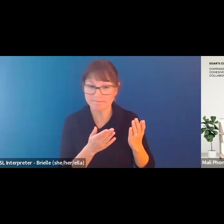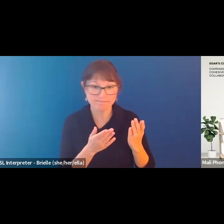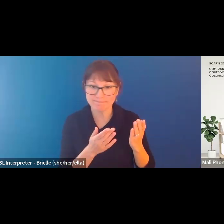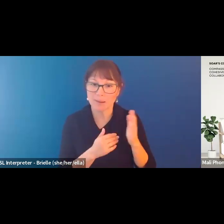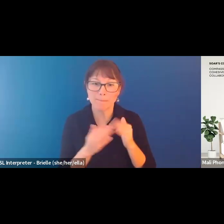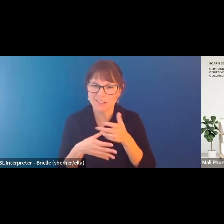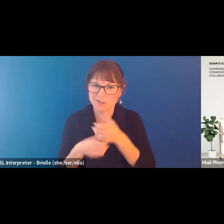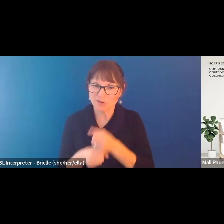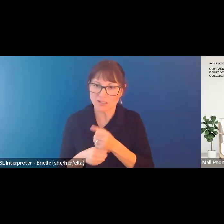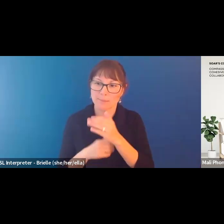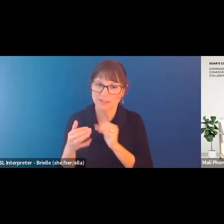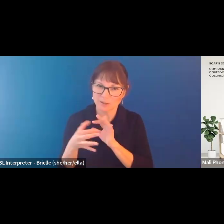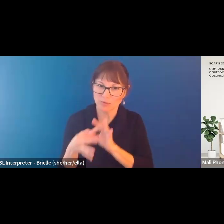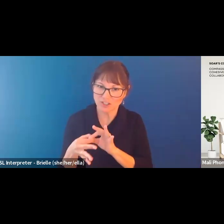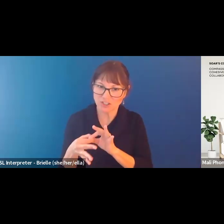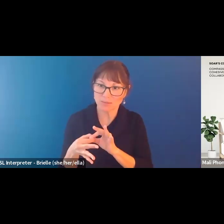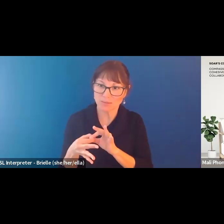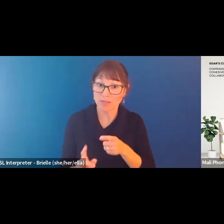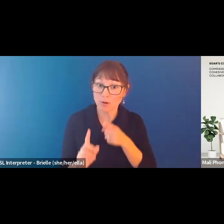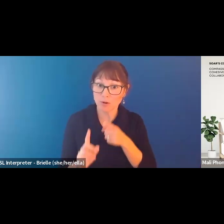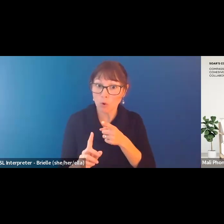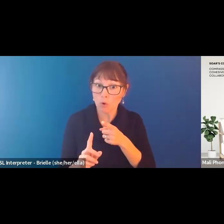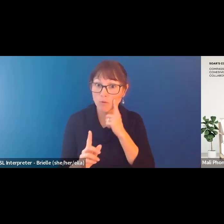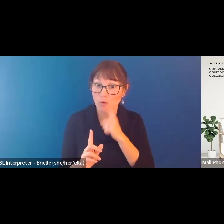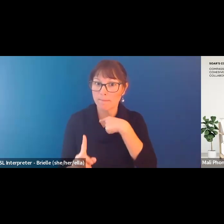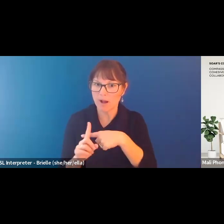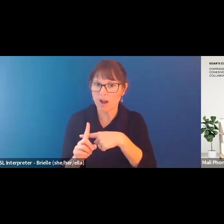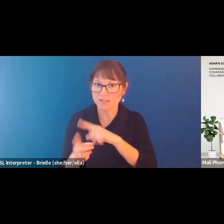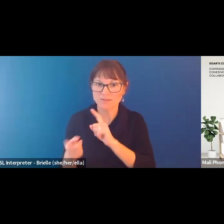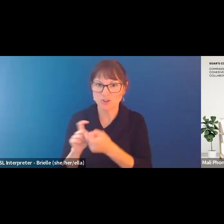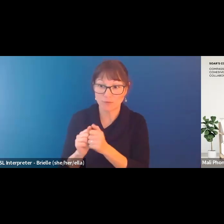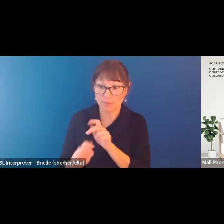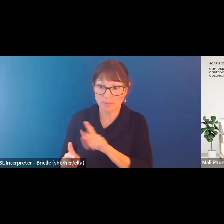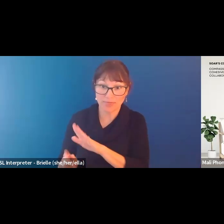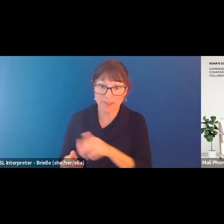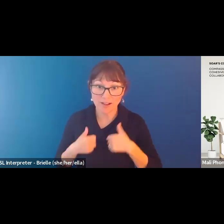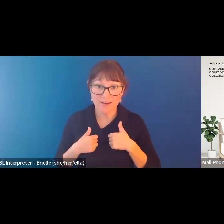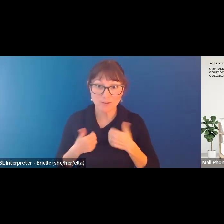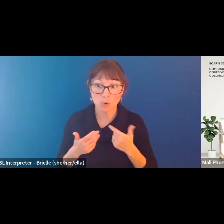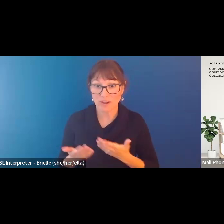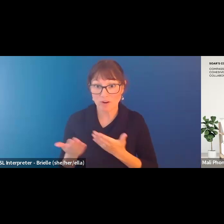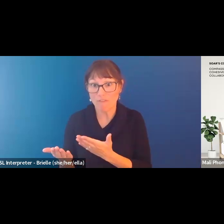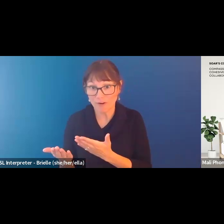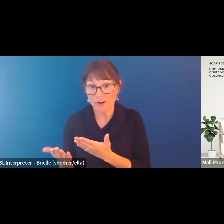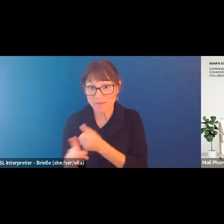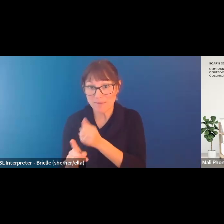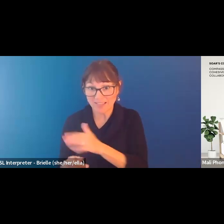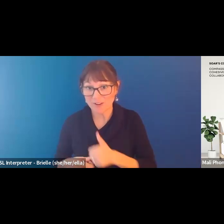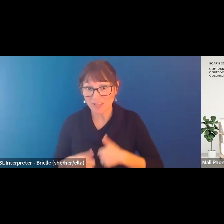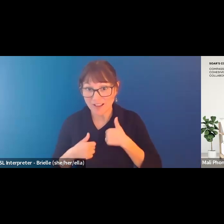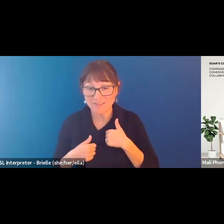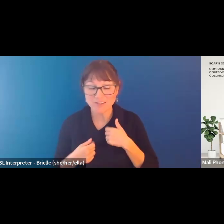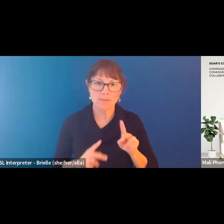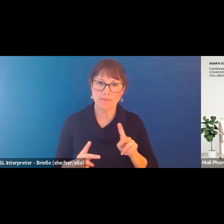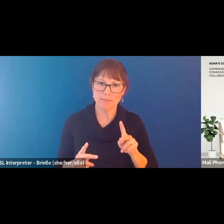building relationships with the intention of creating positive shifts in people's lives through what we have to offer them. And when people